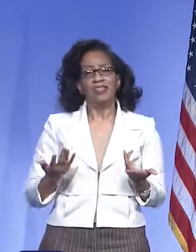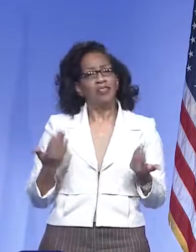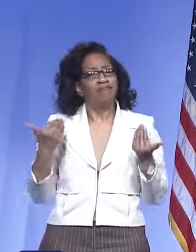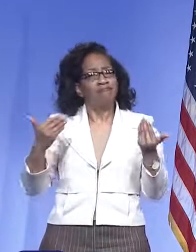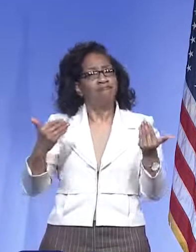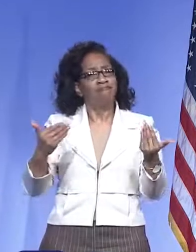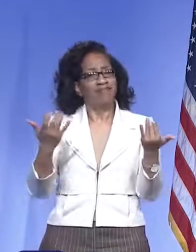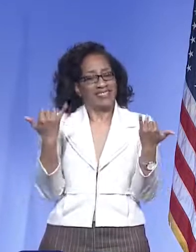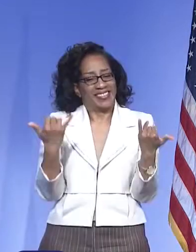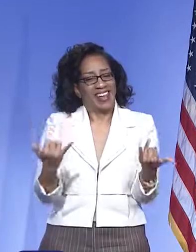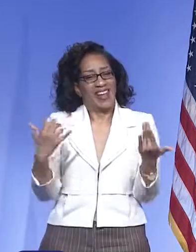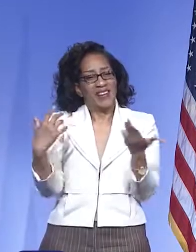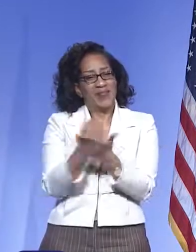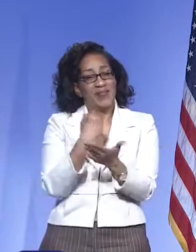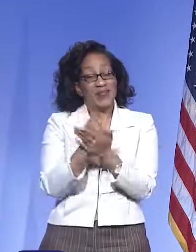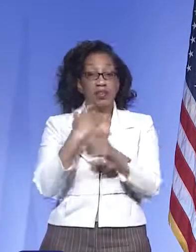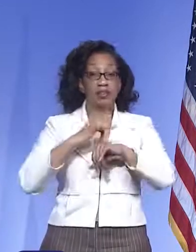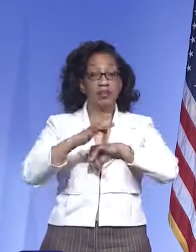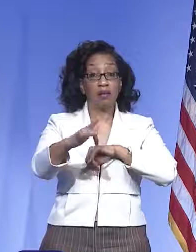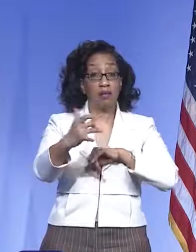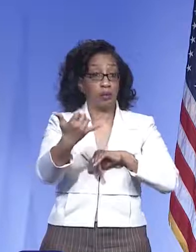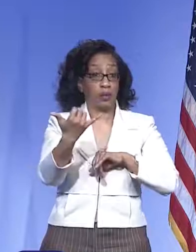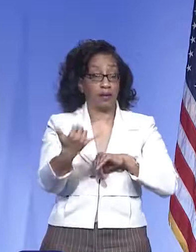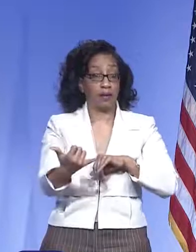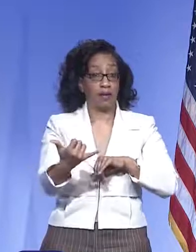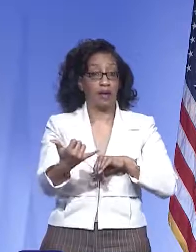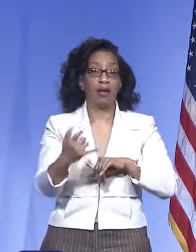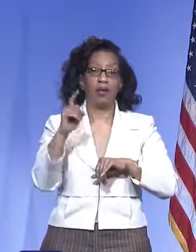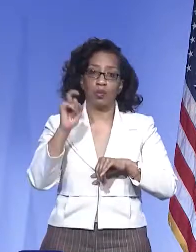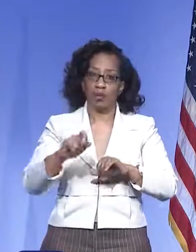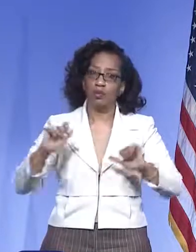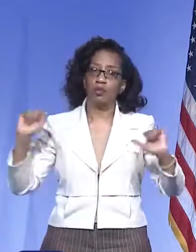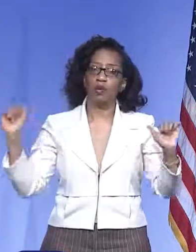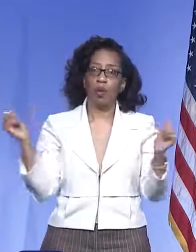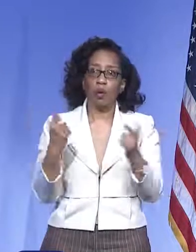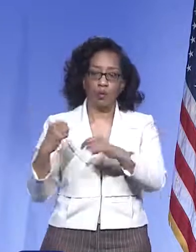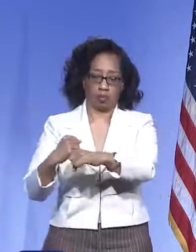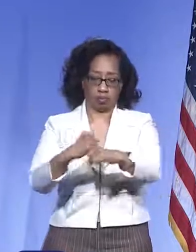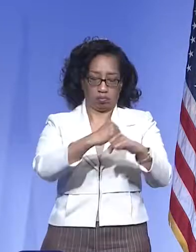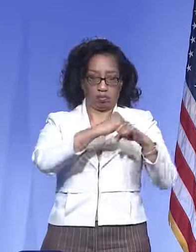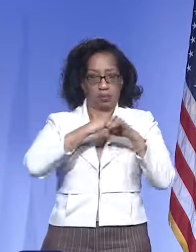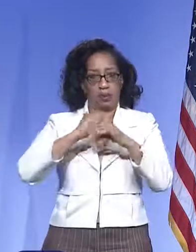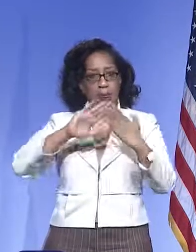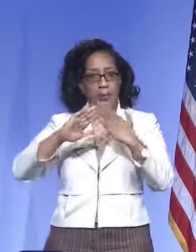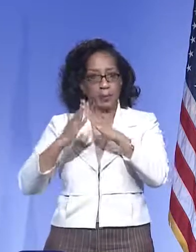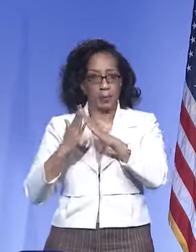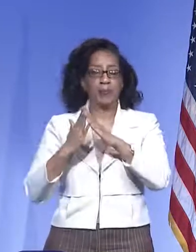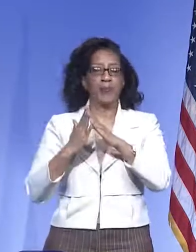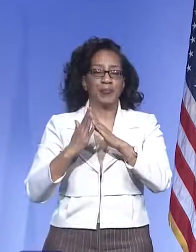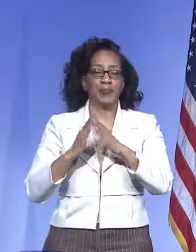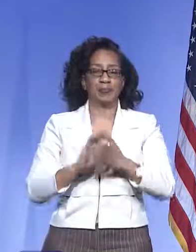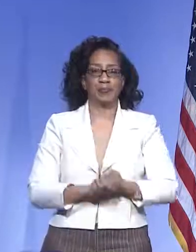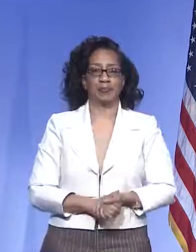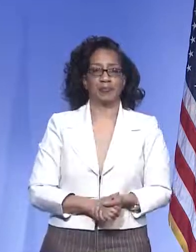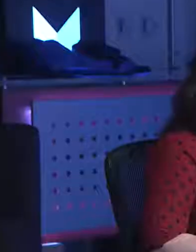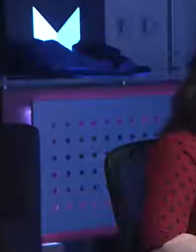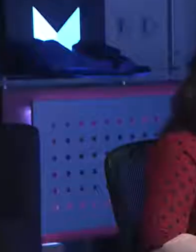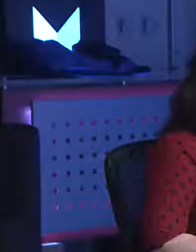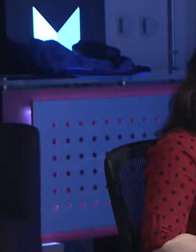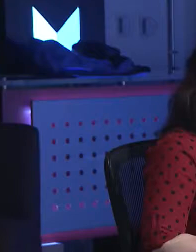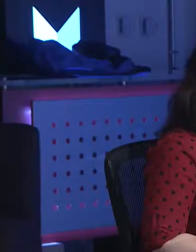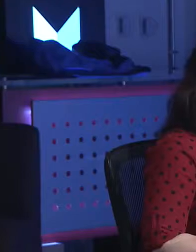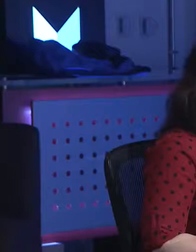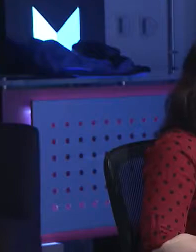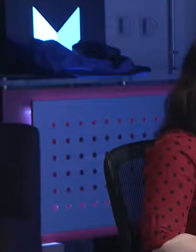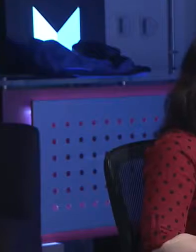about it because it's available, and we all need to do our part to protect the community by getting this shot. Jane Roberts,